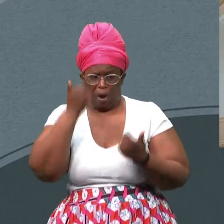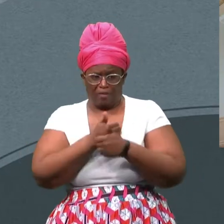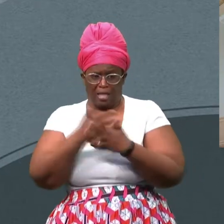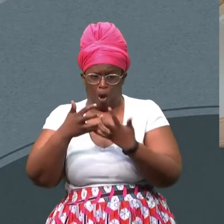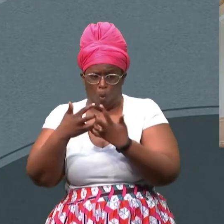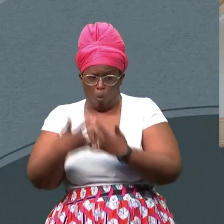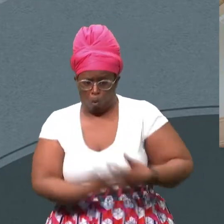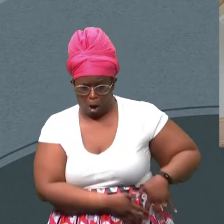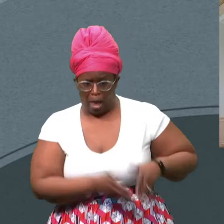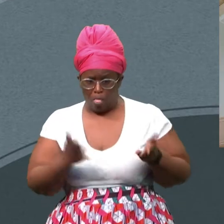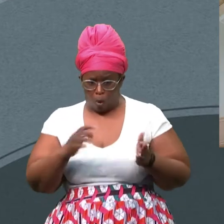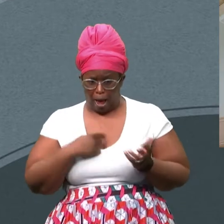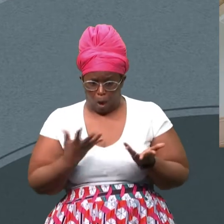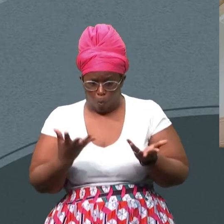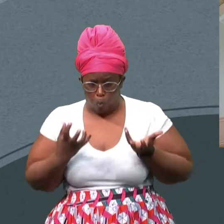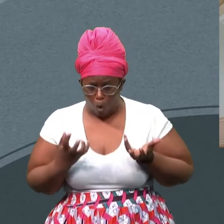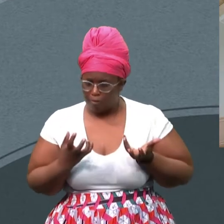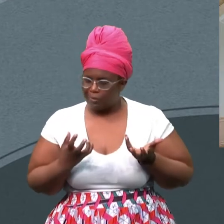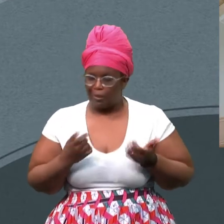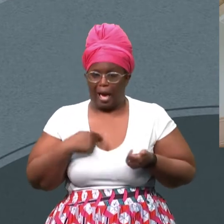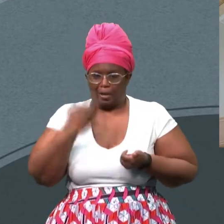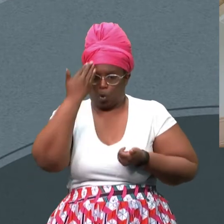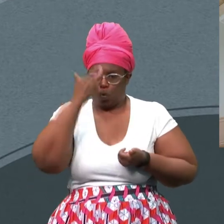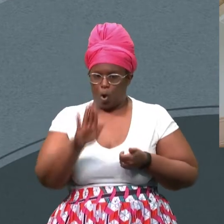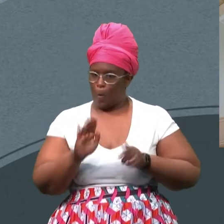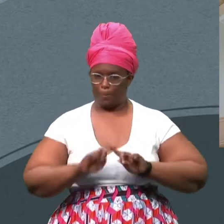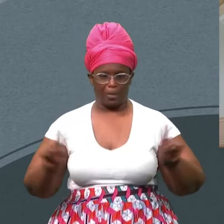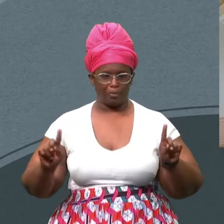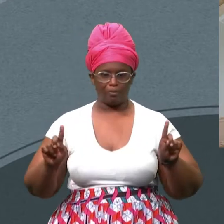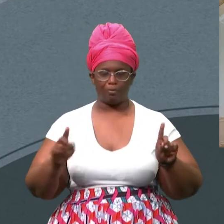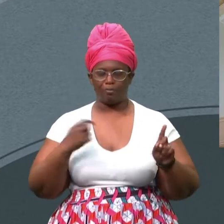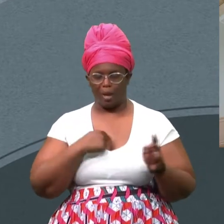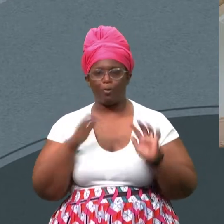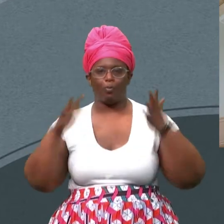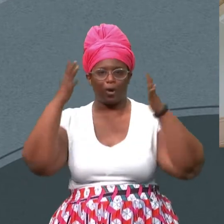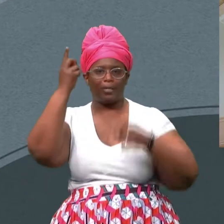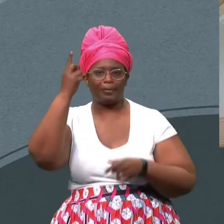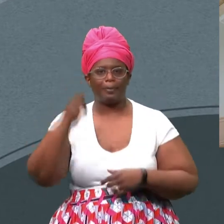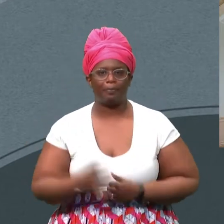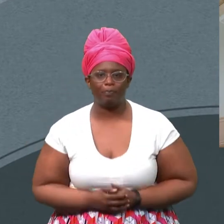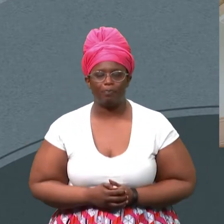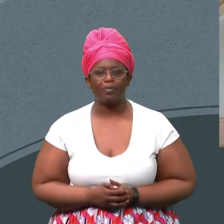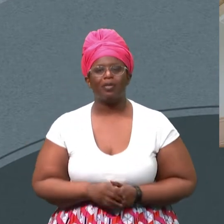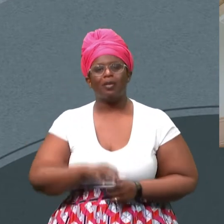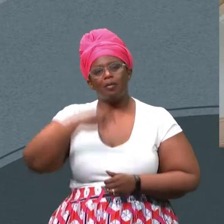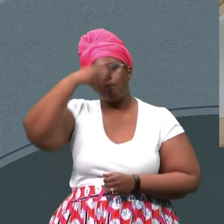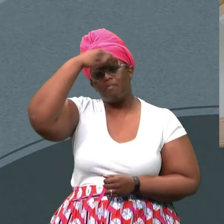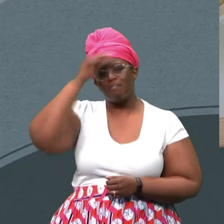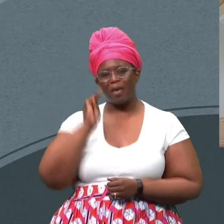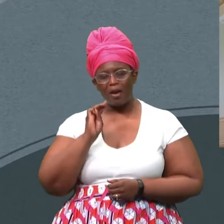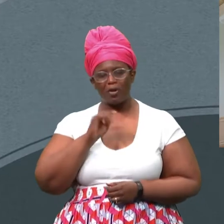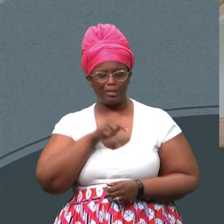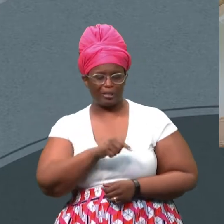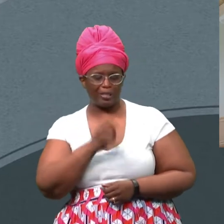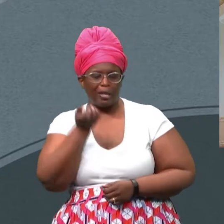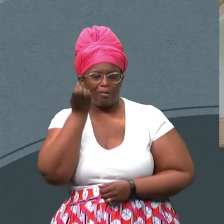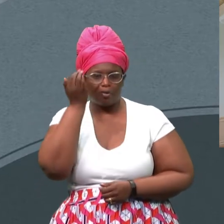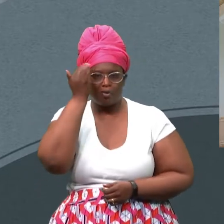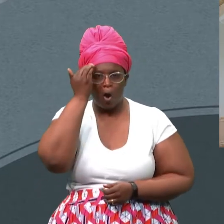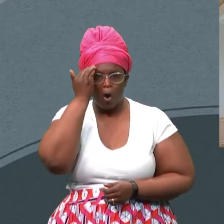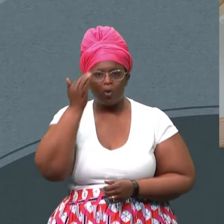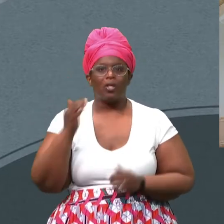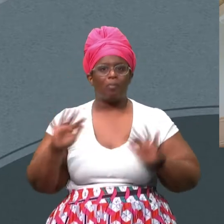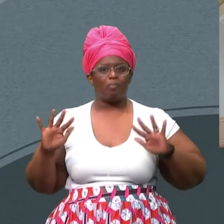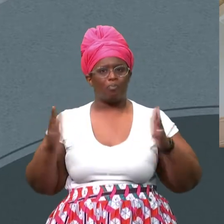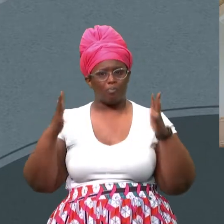work out. But you know what? I'm going to give him praise. Mary recognizes that our praise to God